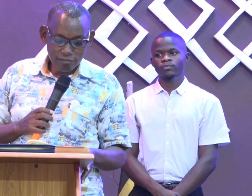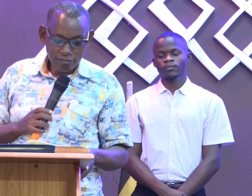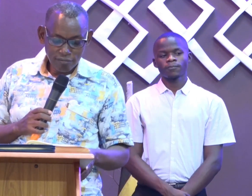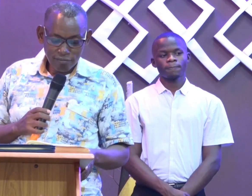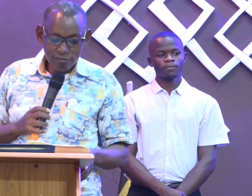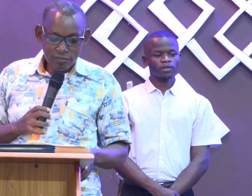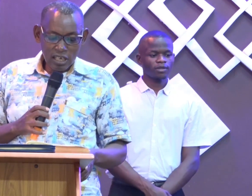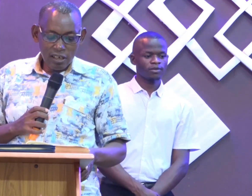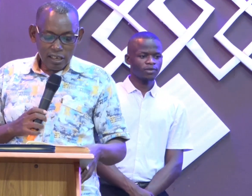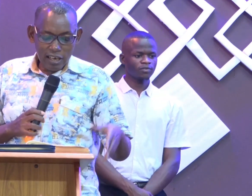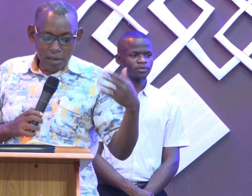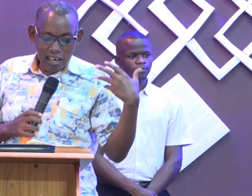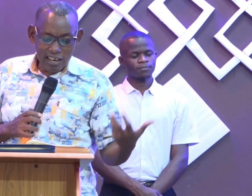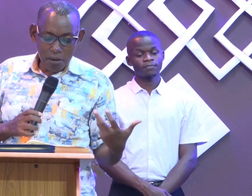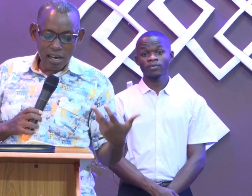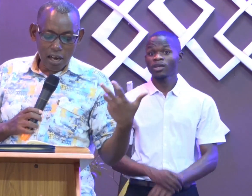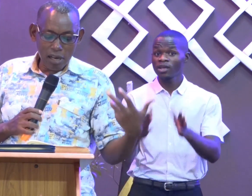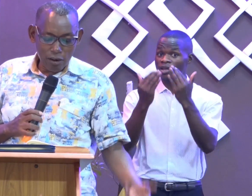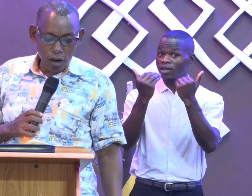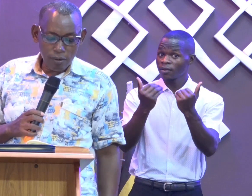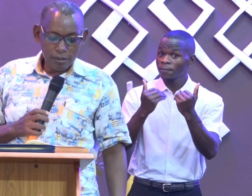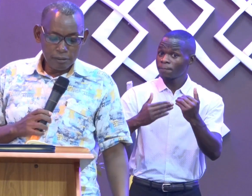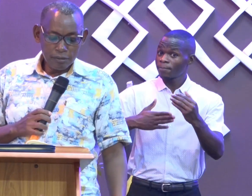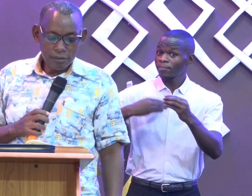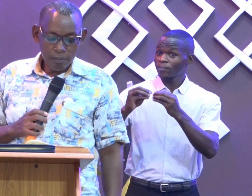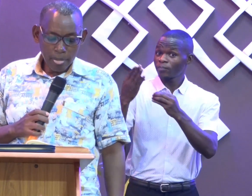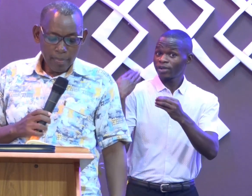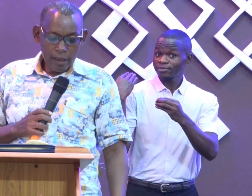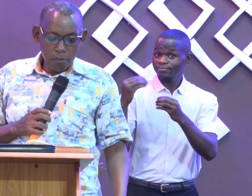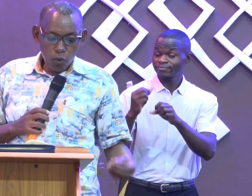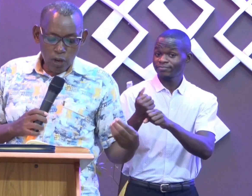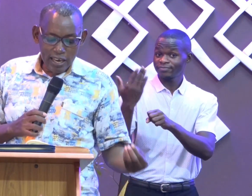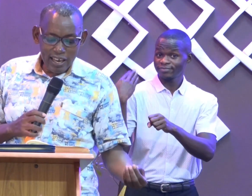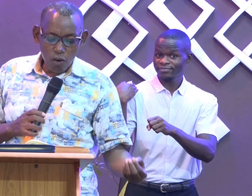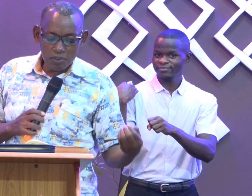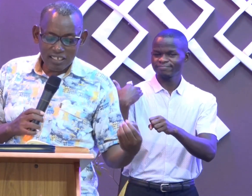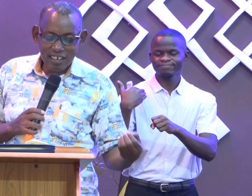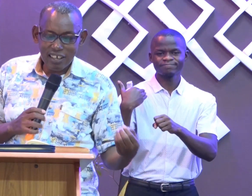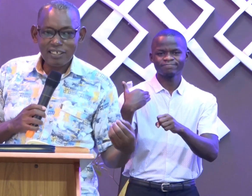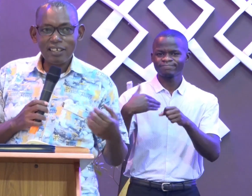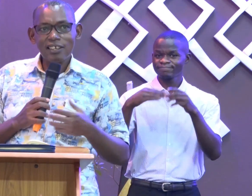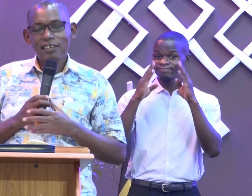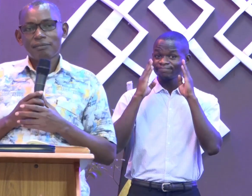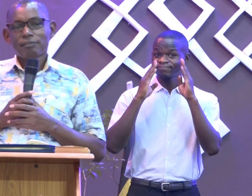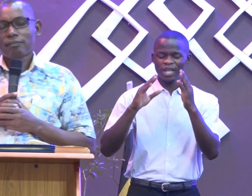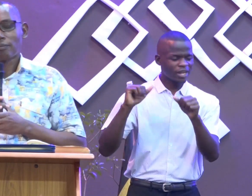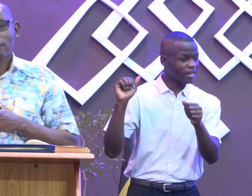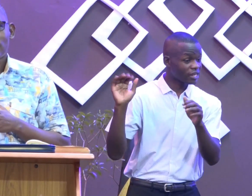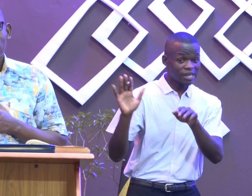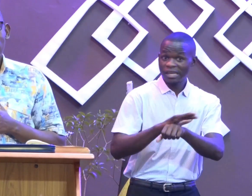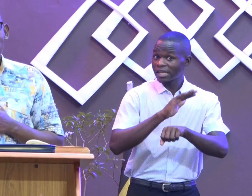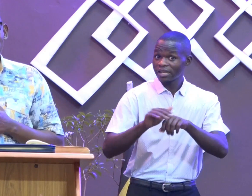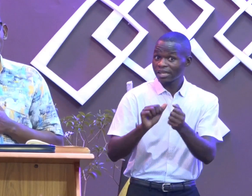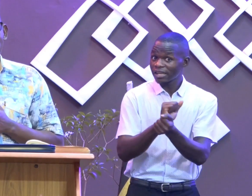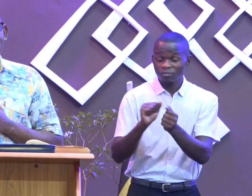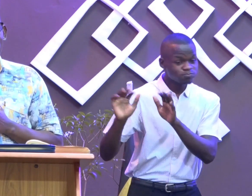echirala. Kale baganda banga bagwalo. Therefore, my beloved brethren, munwerengo butasagasagana. Be steadfast